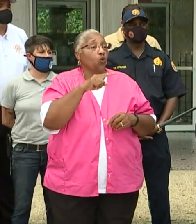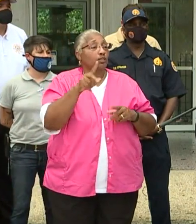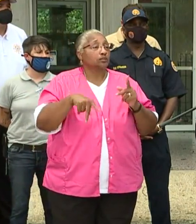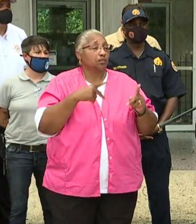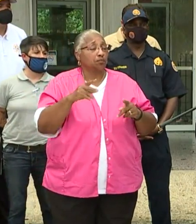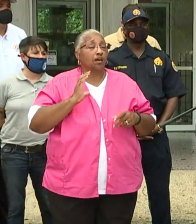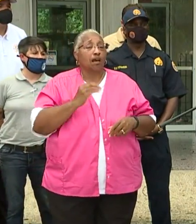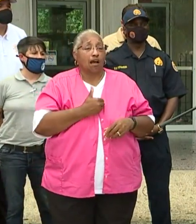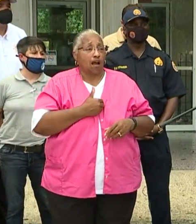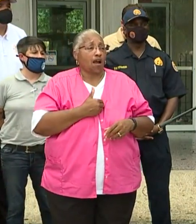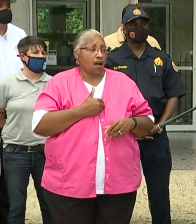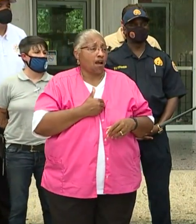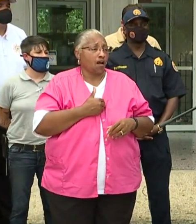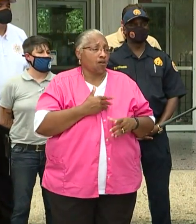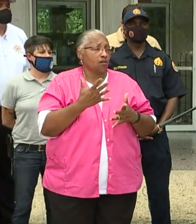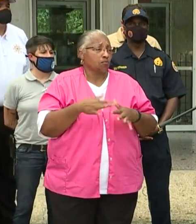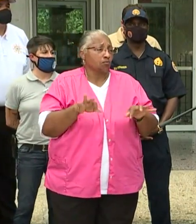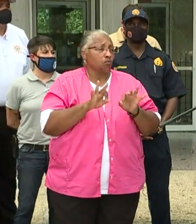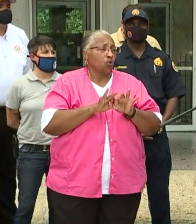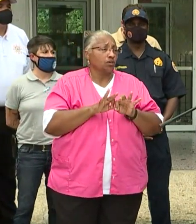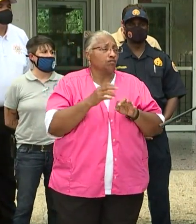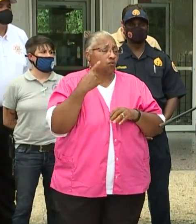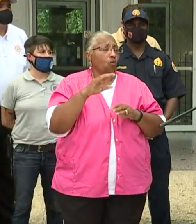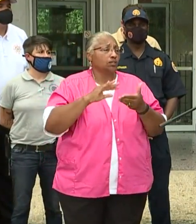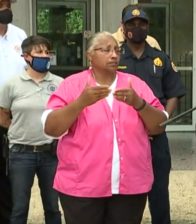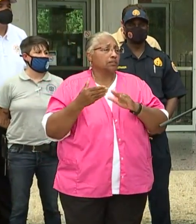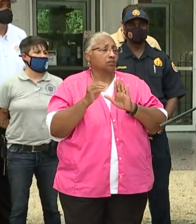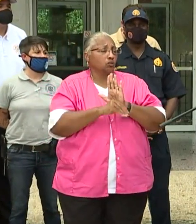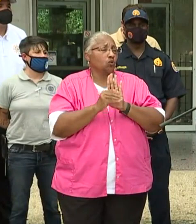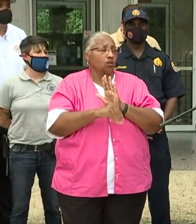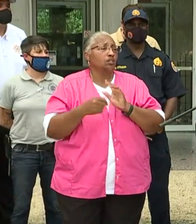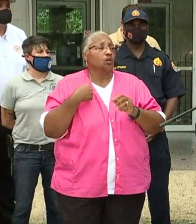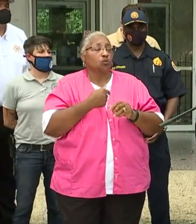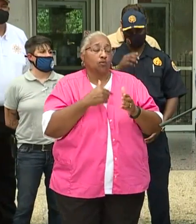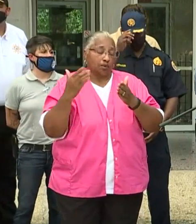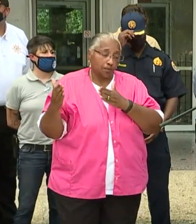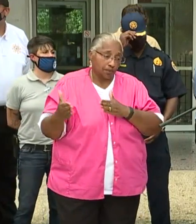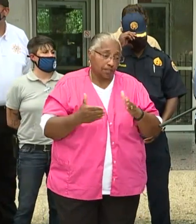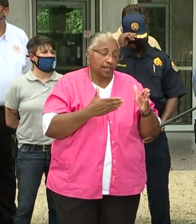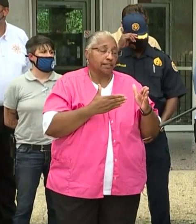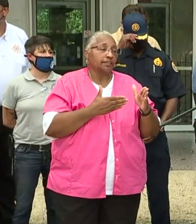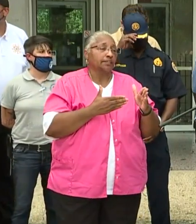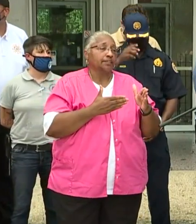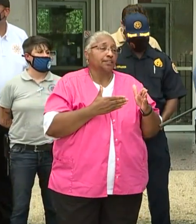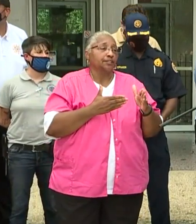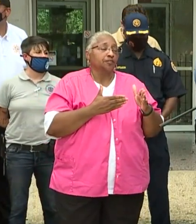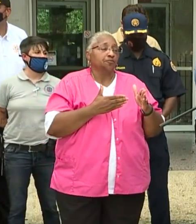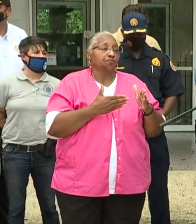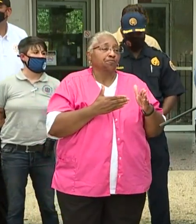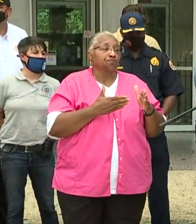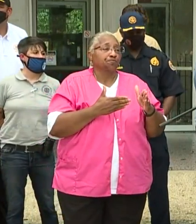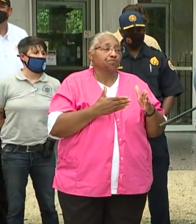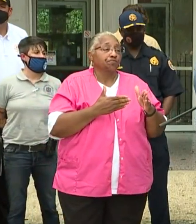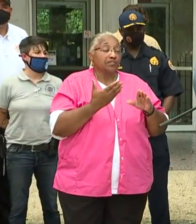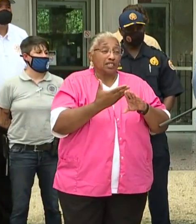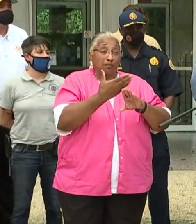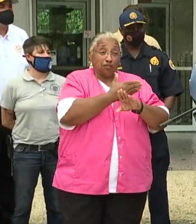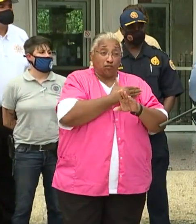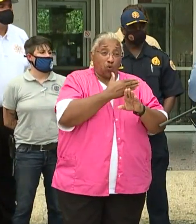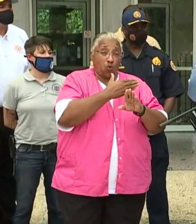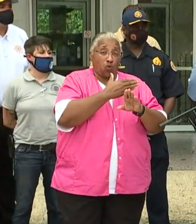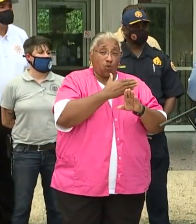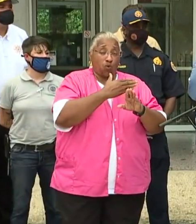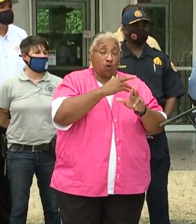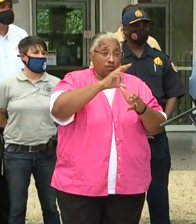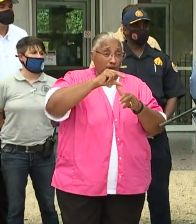top priority for the city of New Orleans, we have been in planning efforts prior to storm,